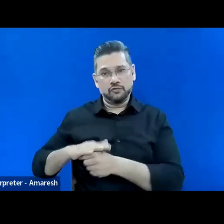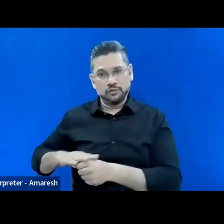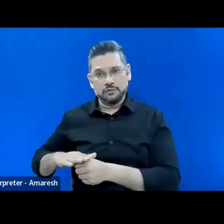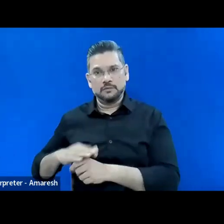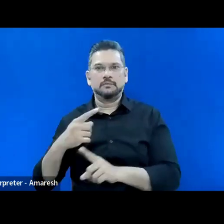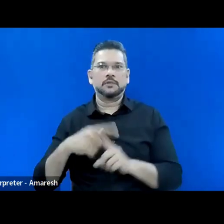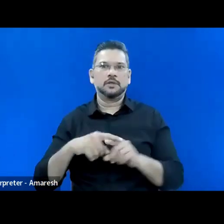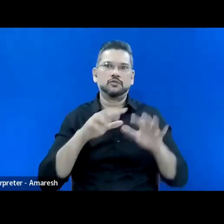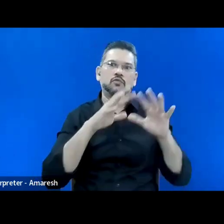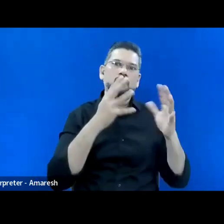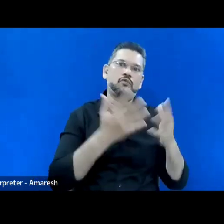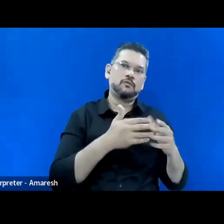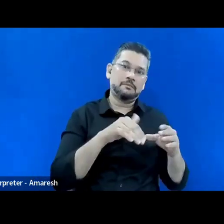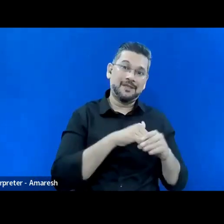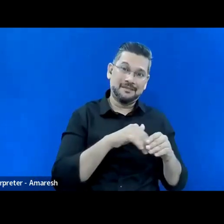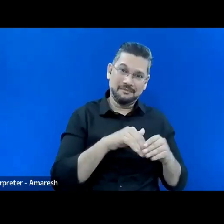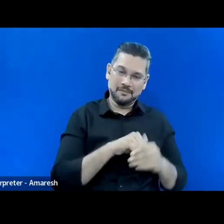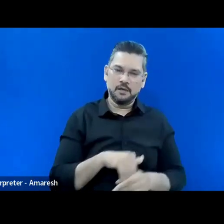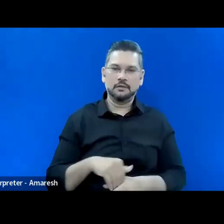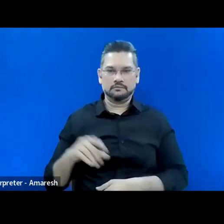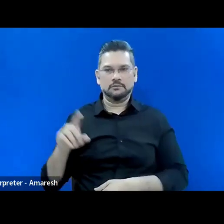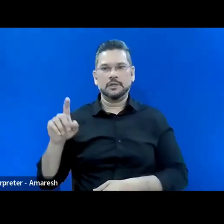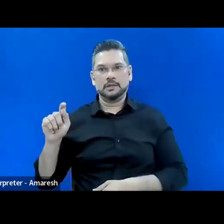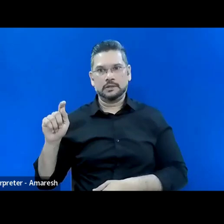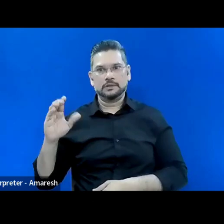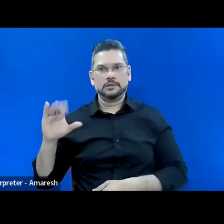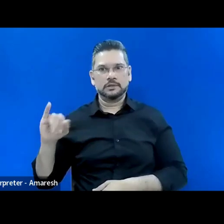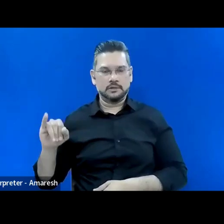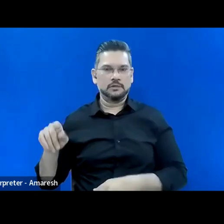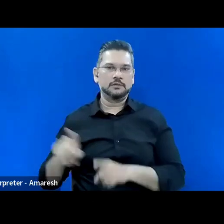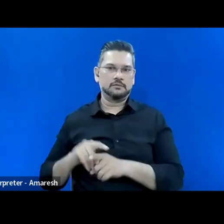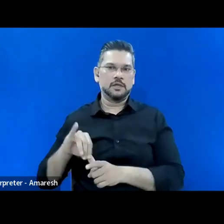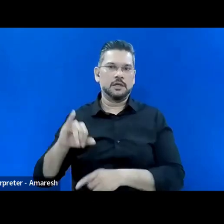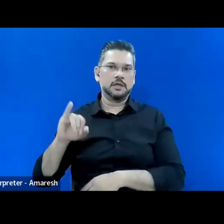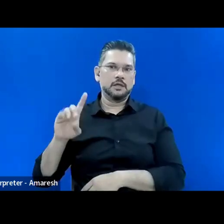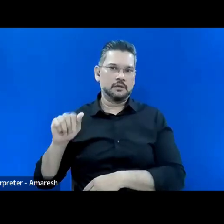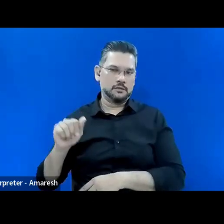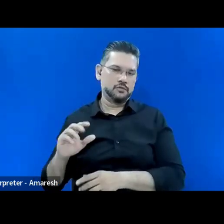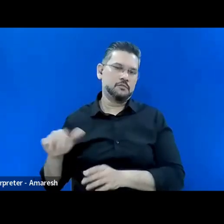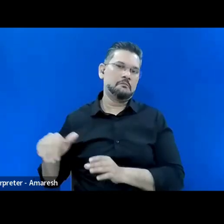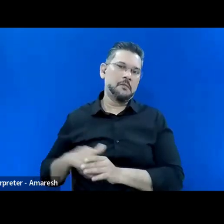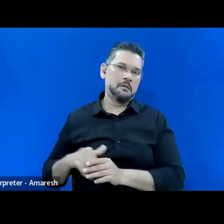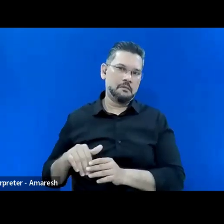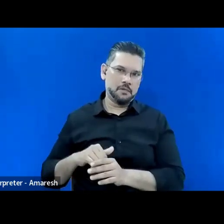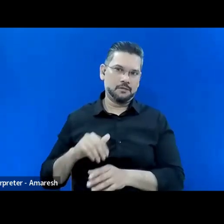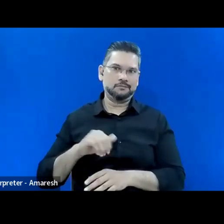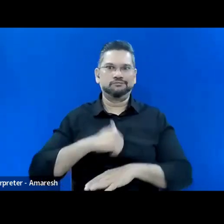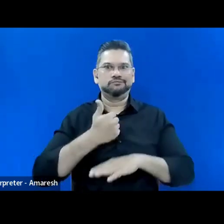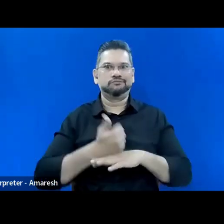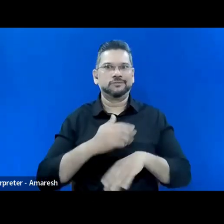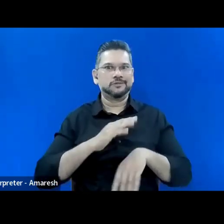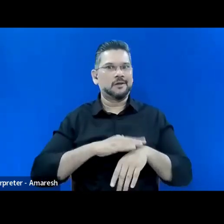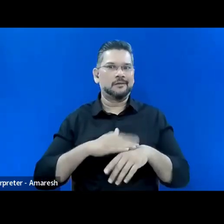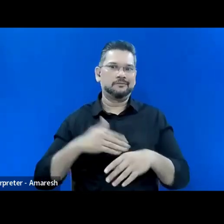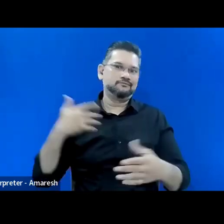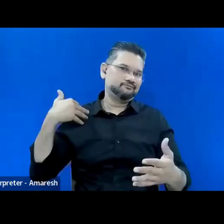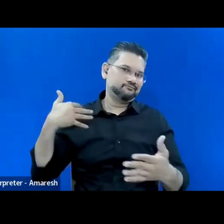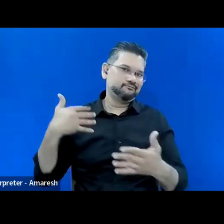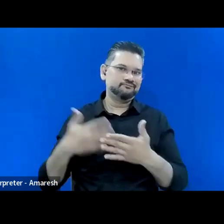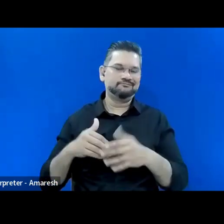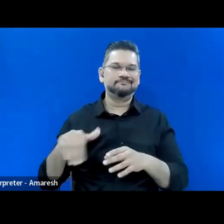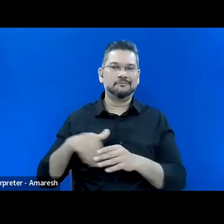TCI is a very close partner of IDA from its inception. We are also at IDA